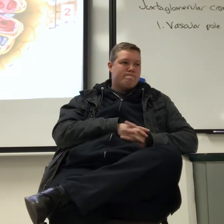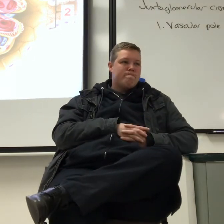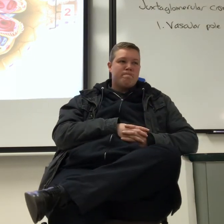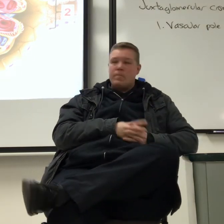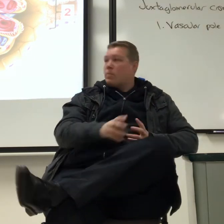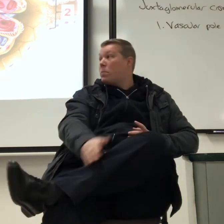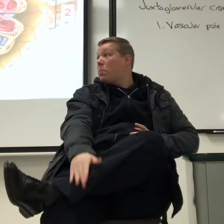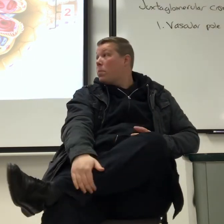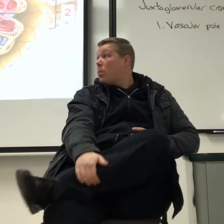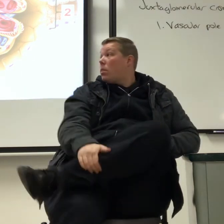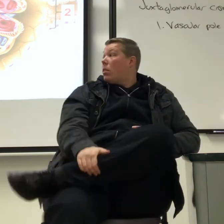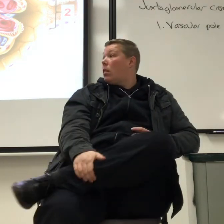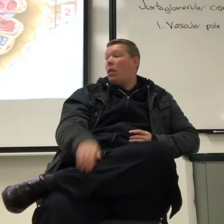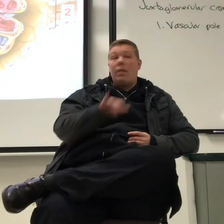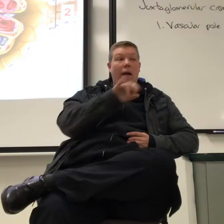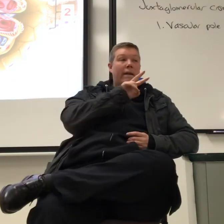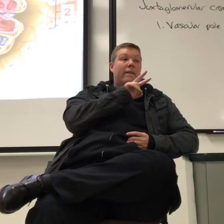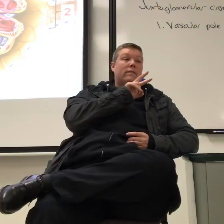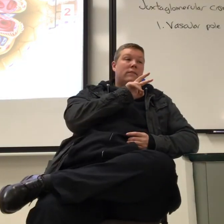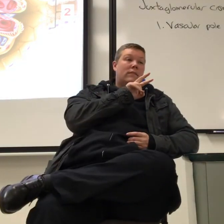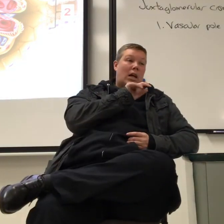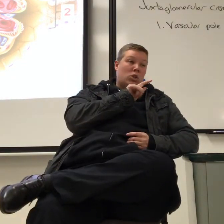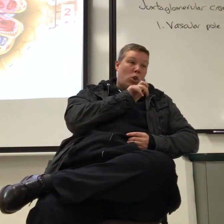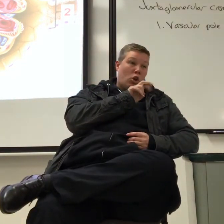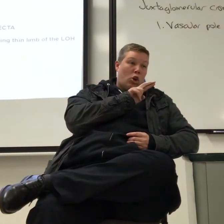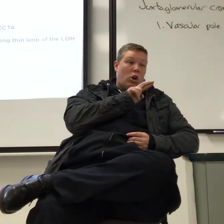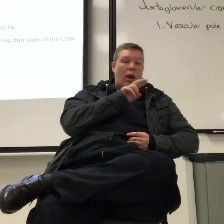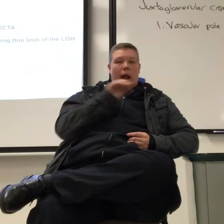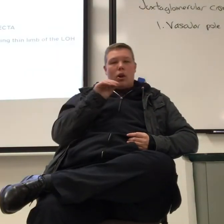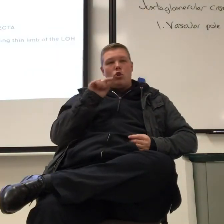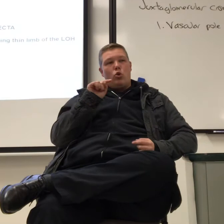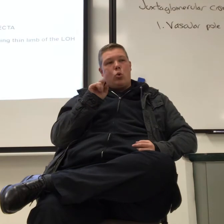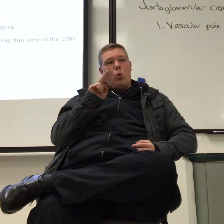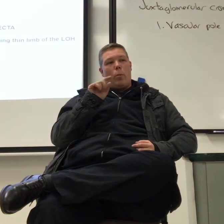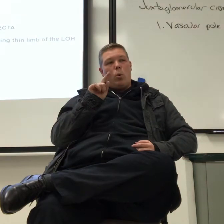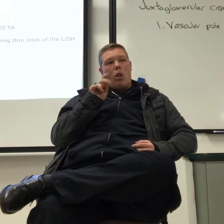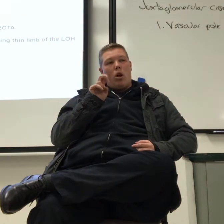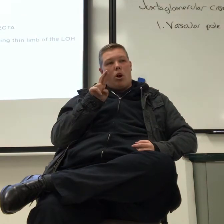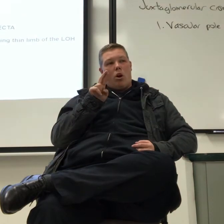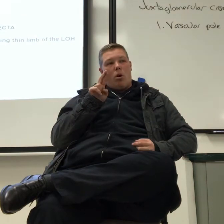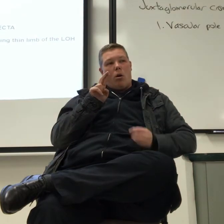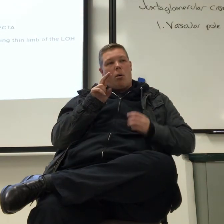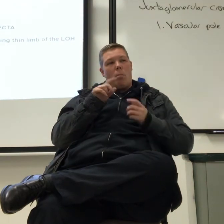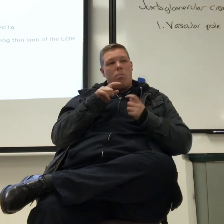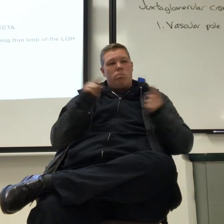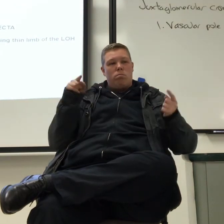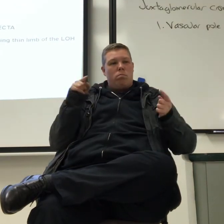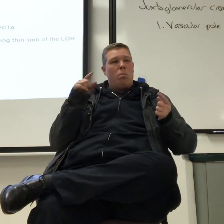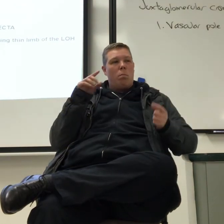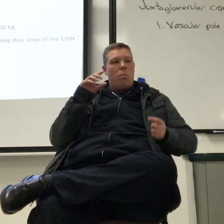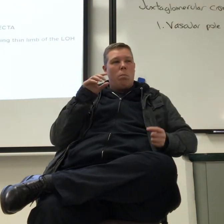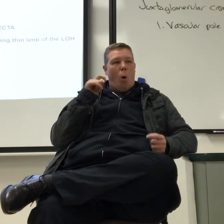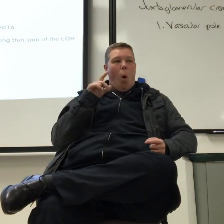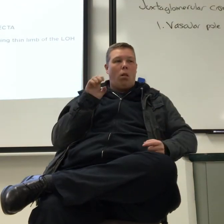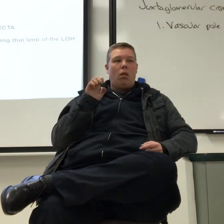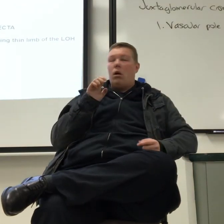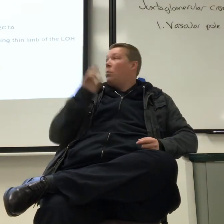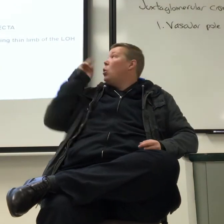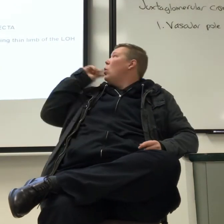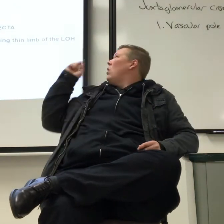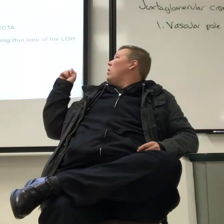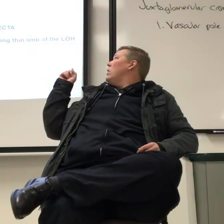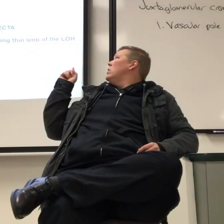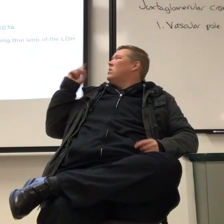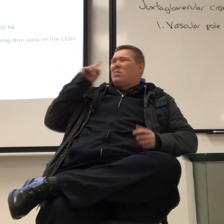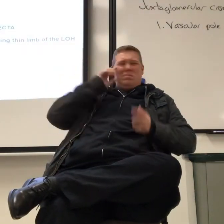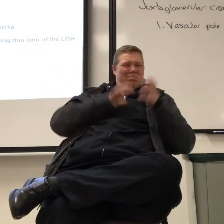Now that vascular pole, tubular pole, can really be a nice clue when you study pictures like this, which are confusing to look at. So